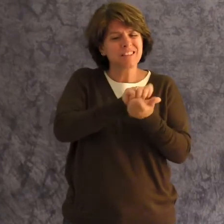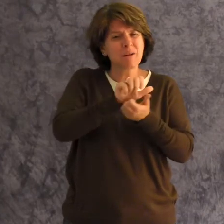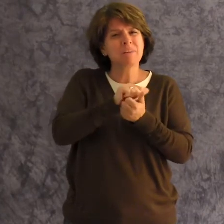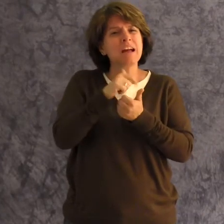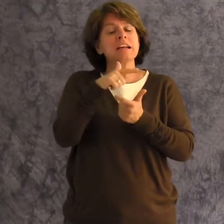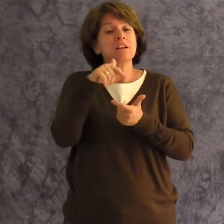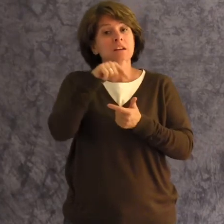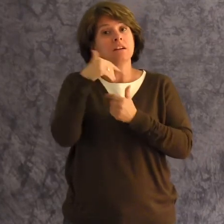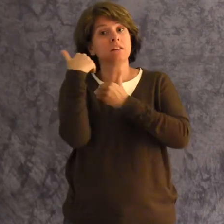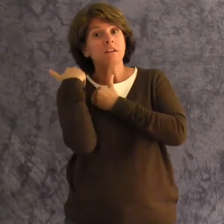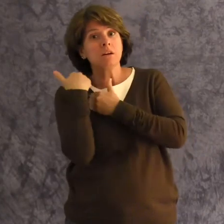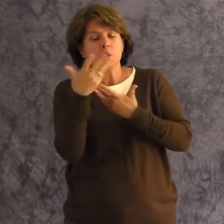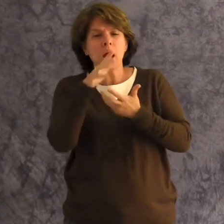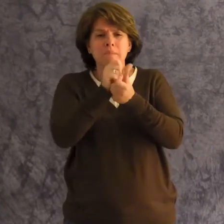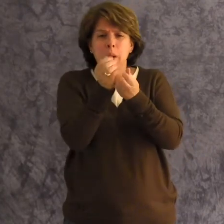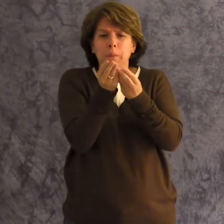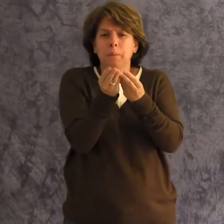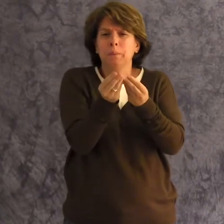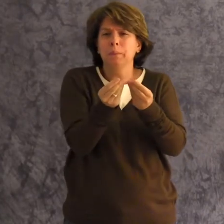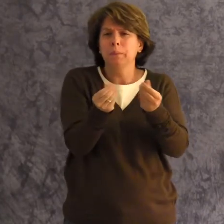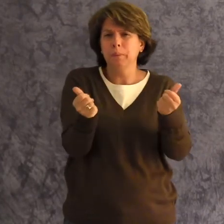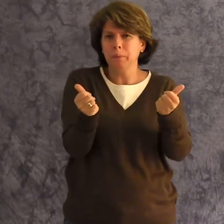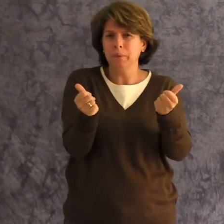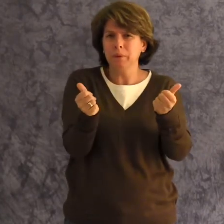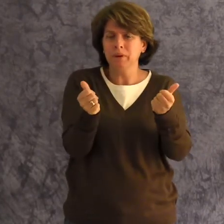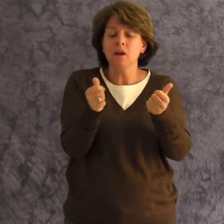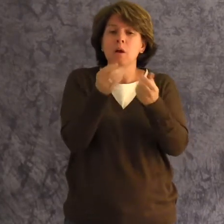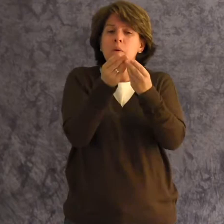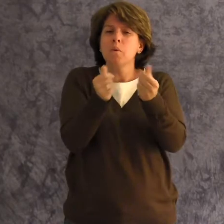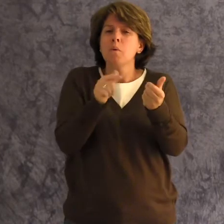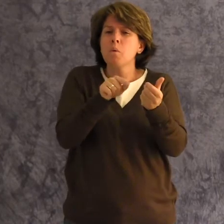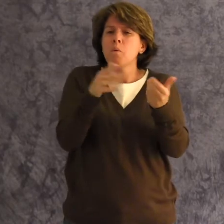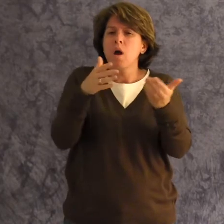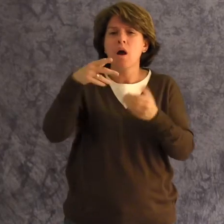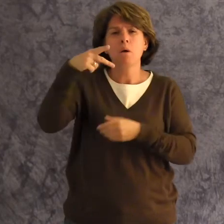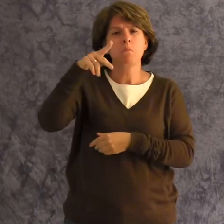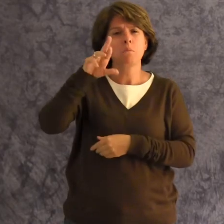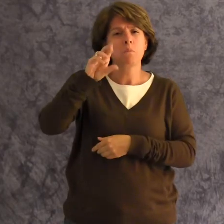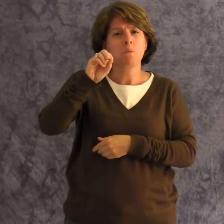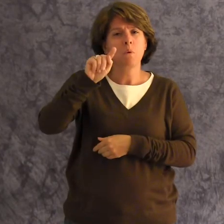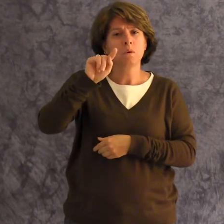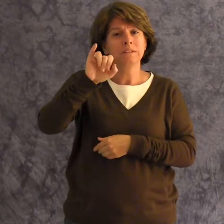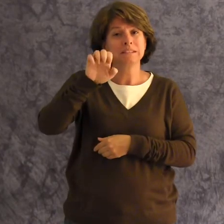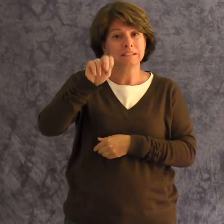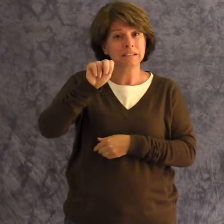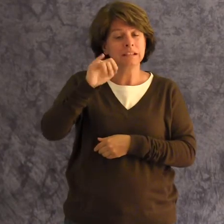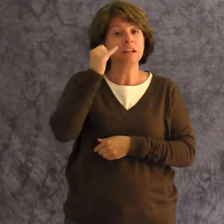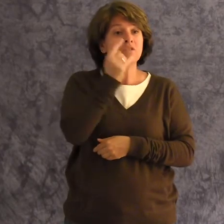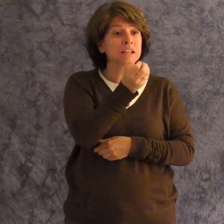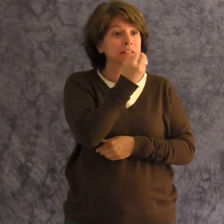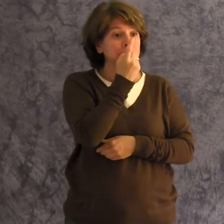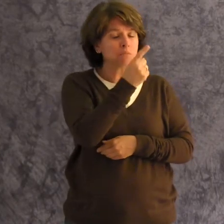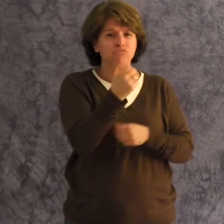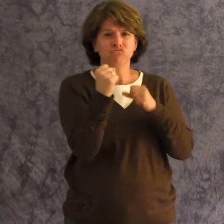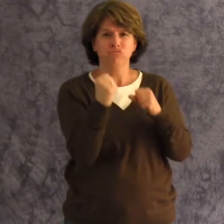proteins. Foods that are higher in protein concentration will remain in your stomach exposed to gastric juice for longer periods of